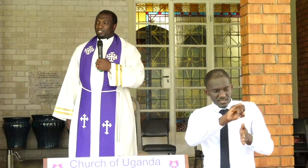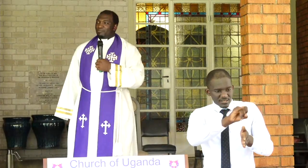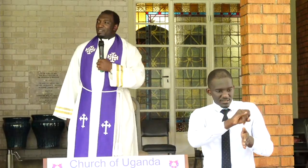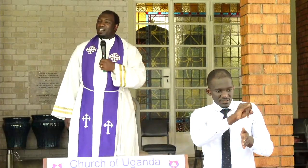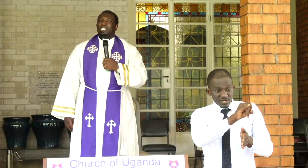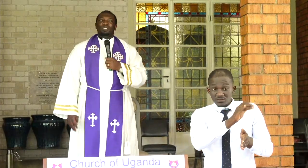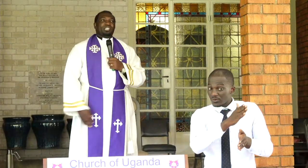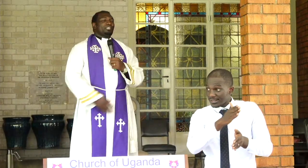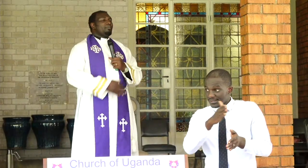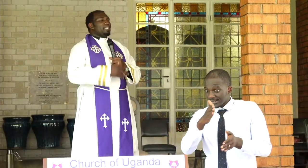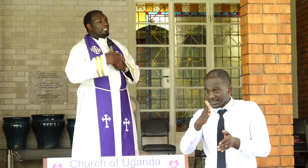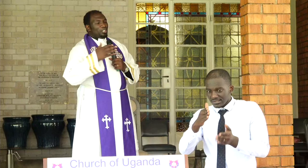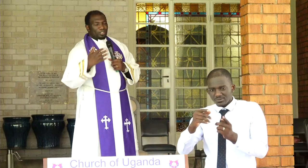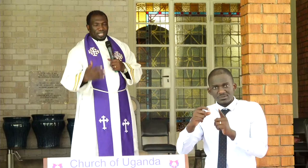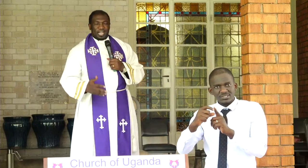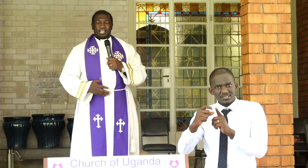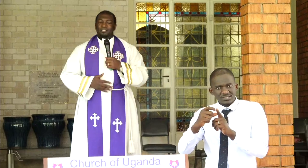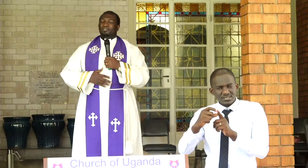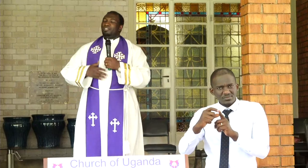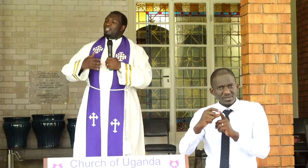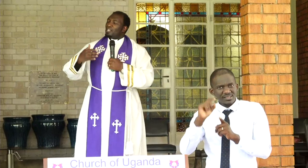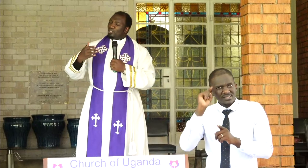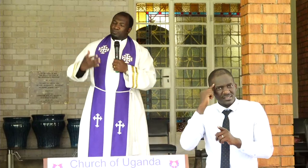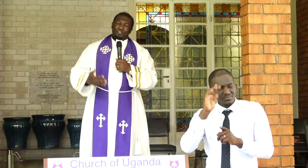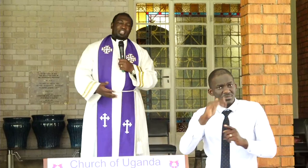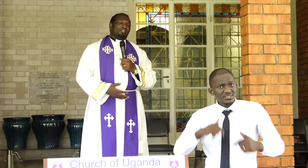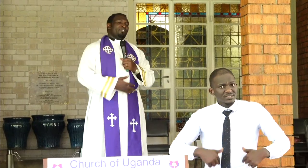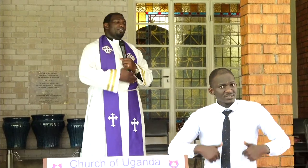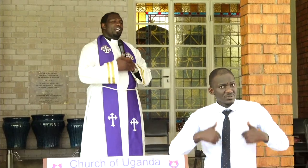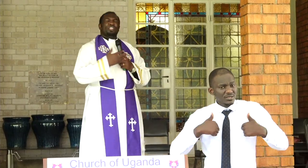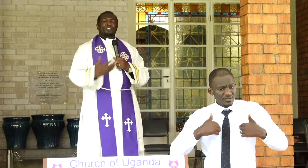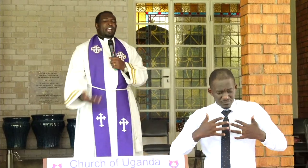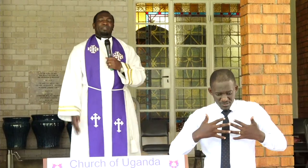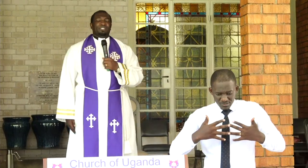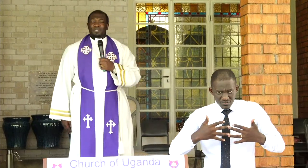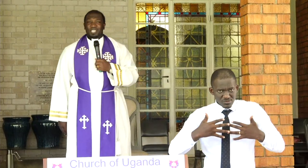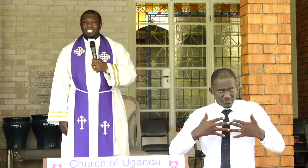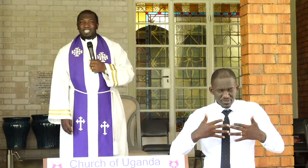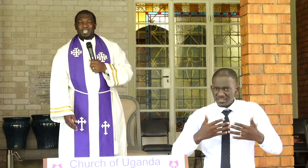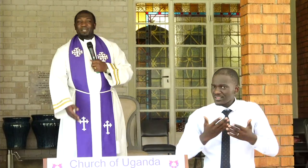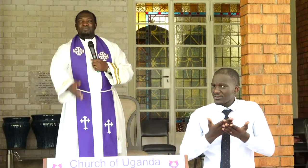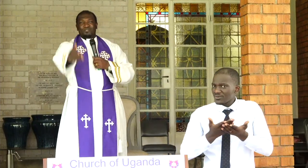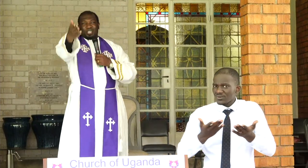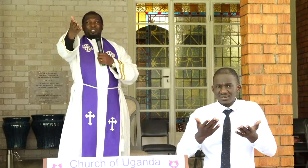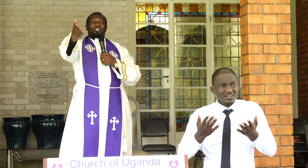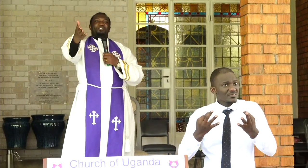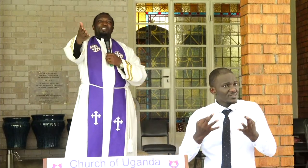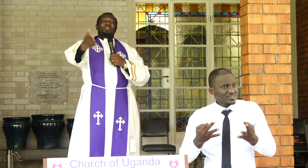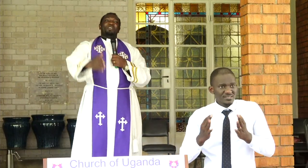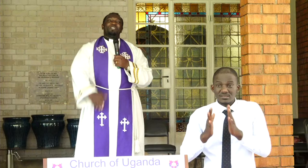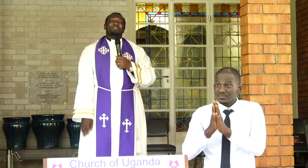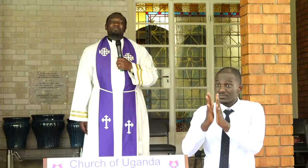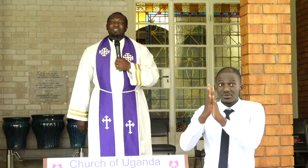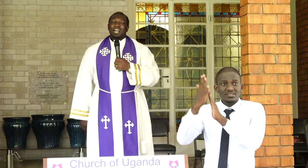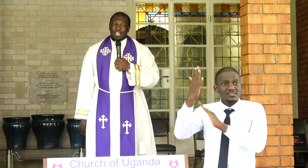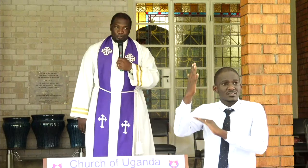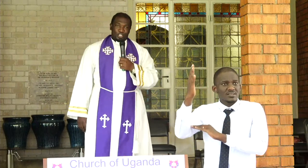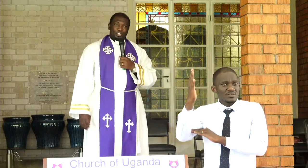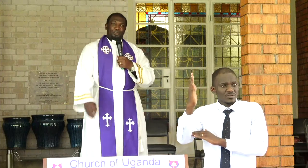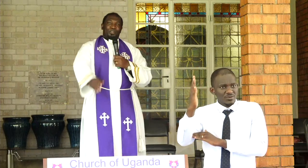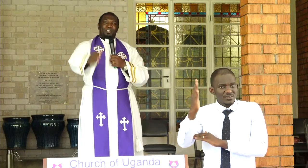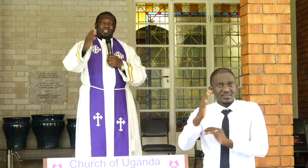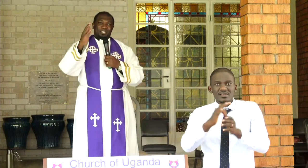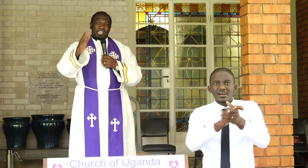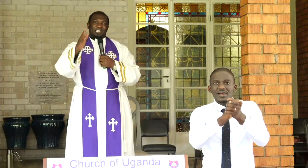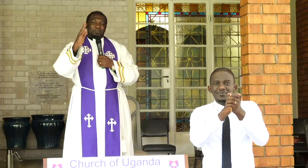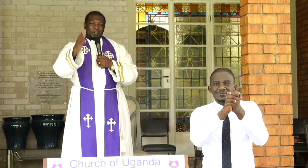to December. Just imagine your life, your breath, your everything praising the Lord. I greet